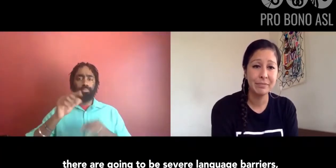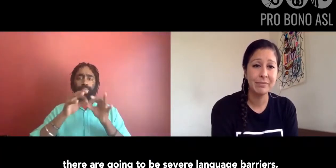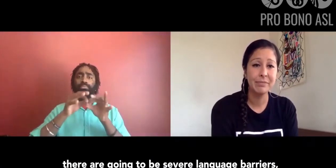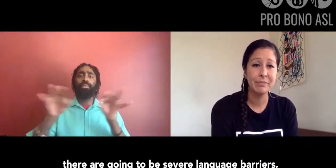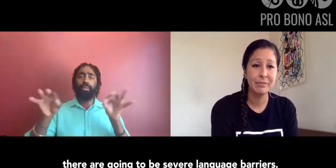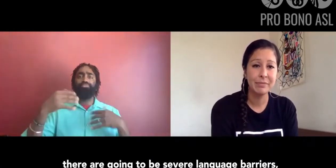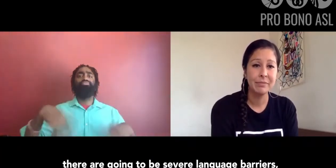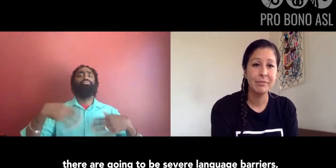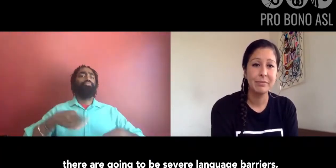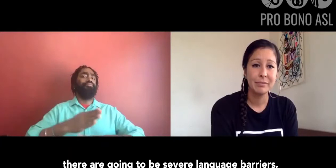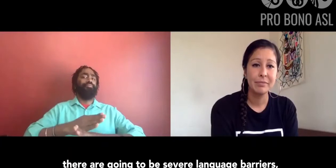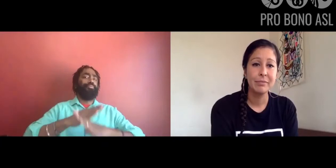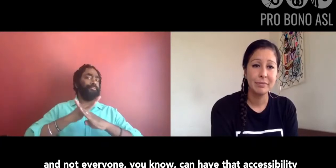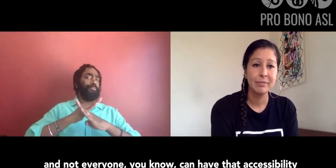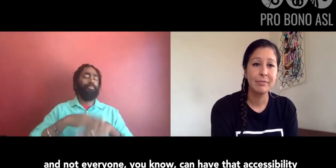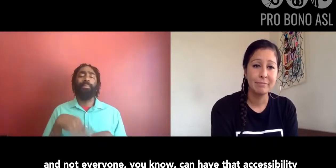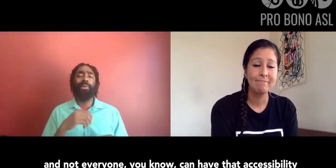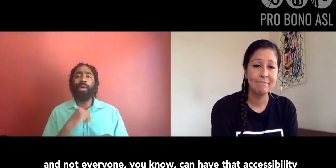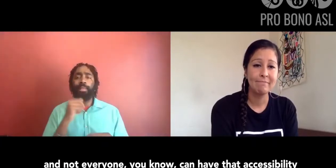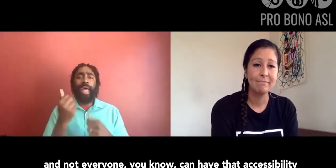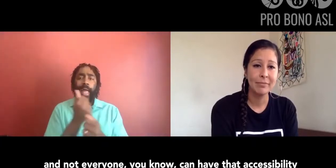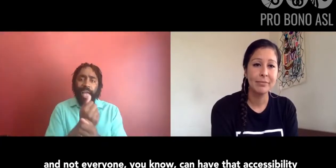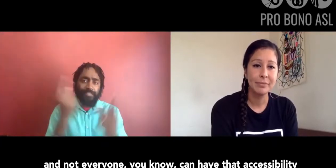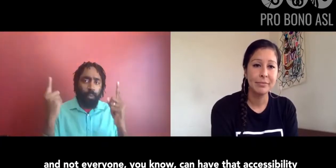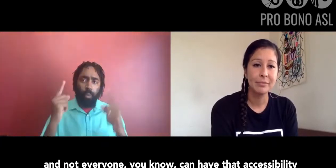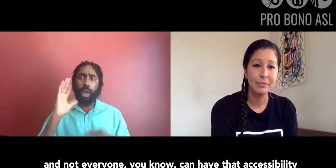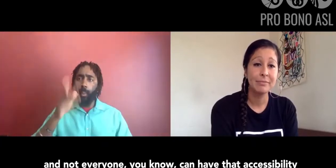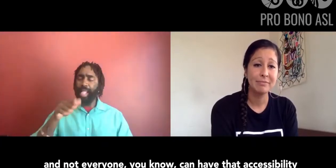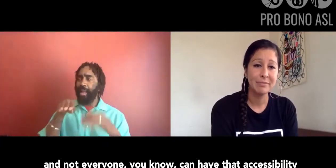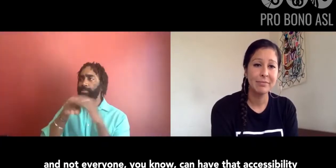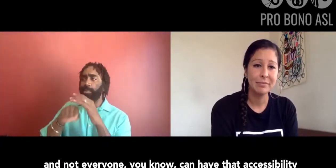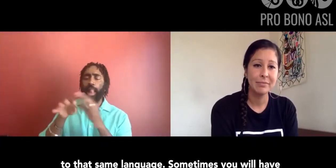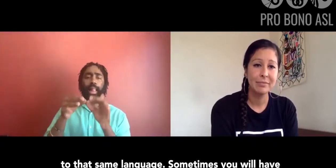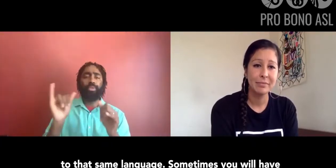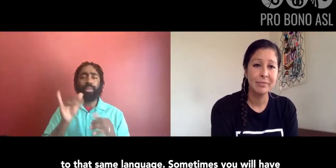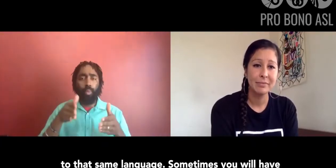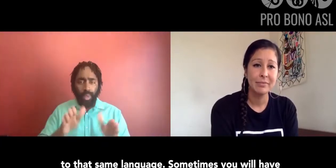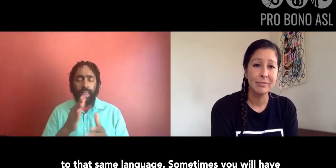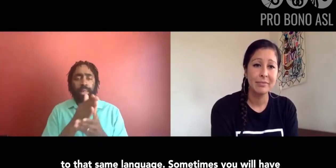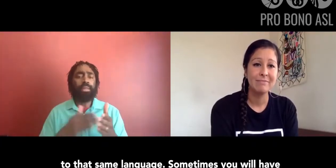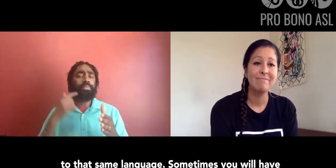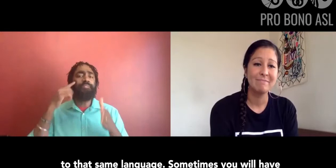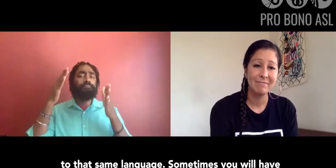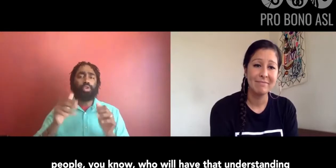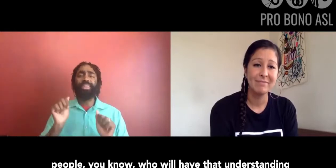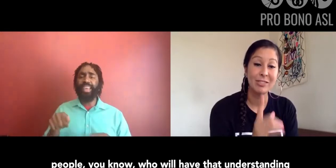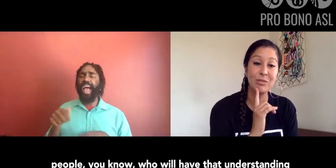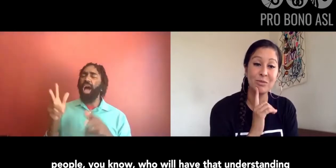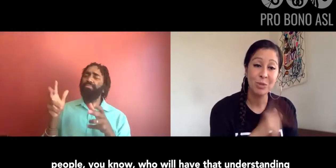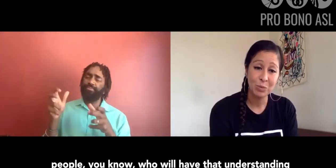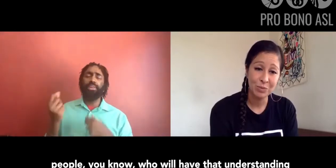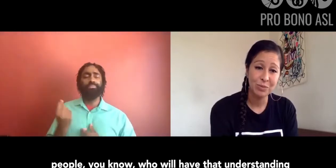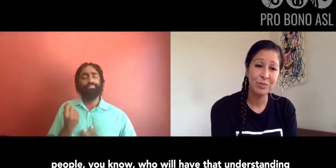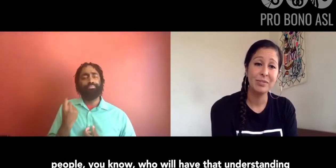there are going to be severe language barriers. And not everyone, can have that accessibility to that same language. Sometimes you will have